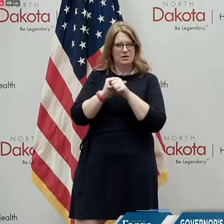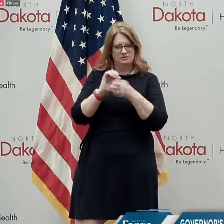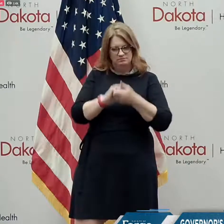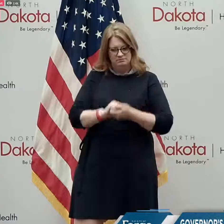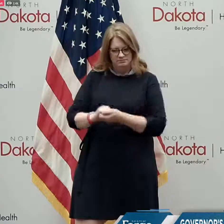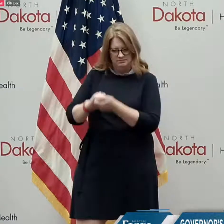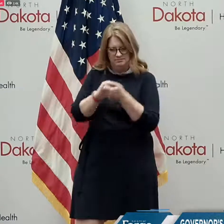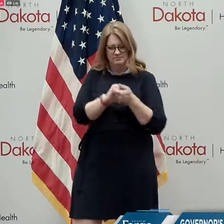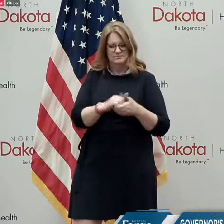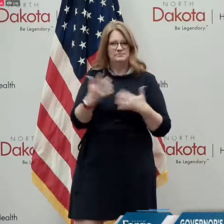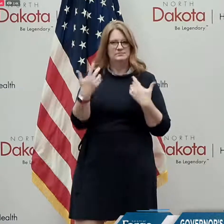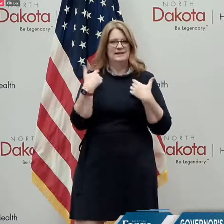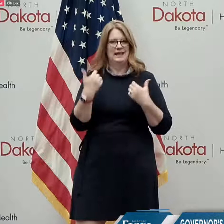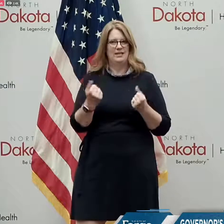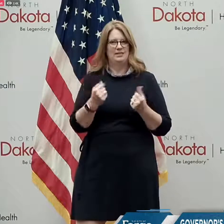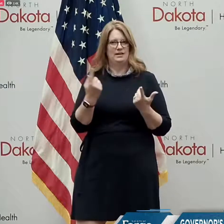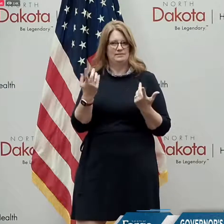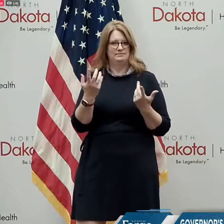to learning